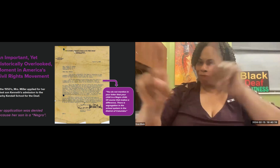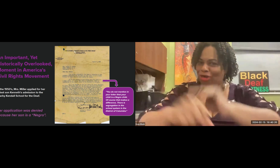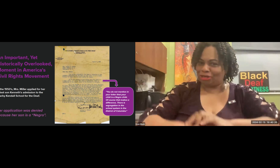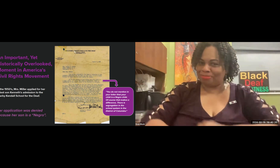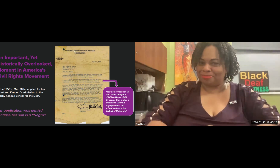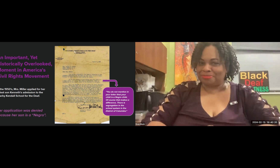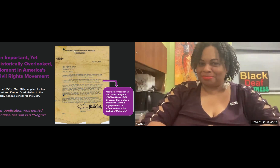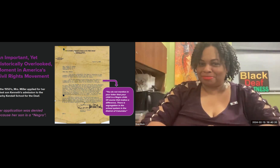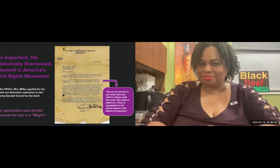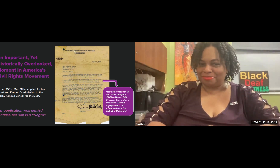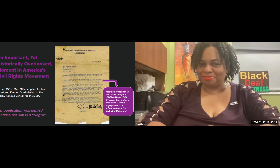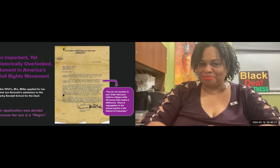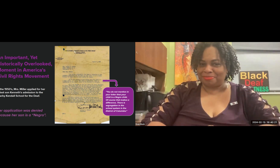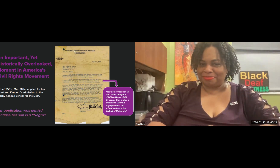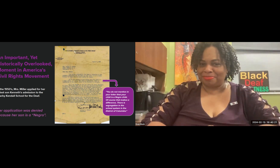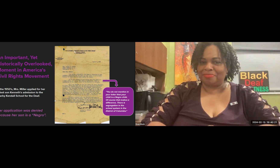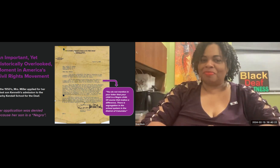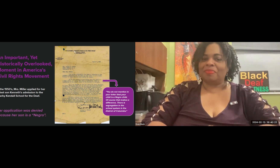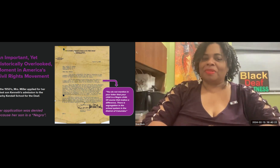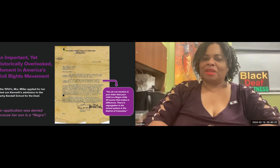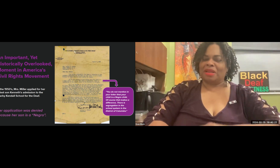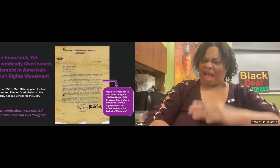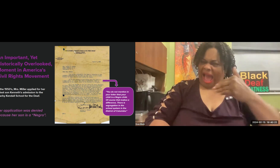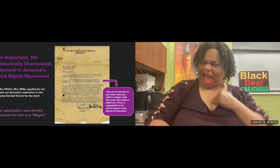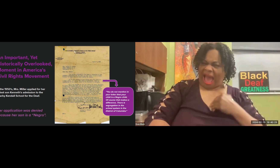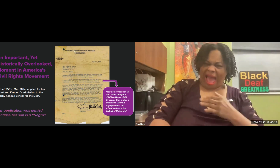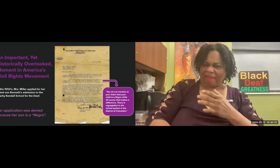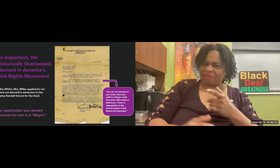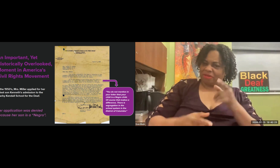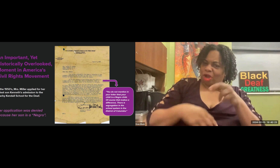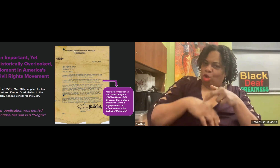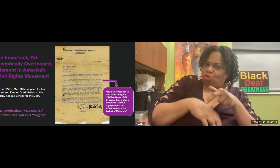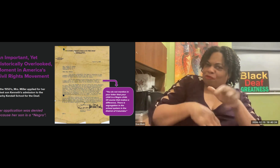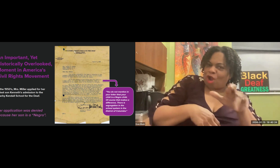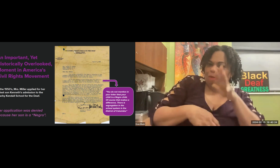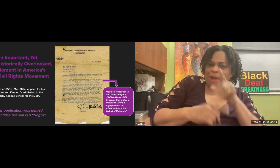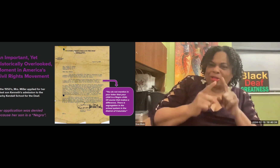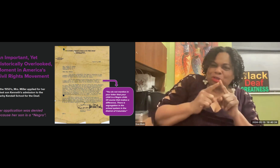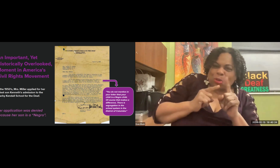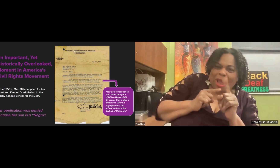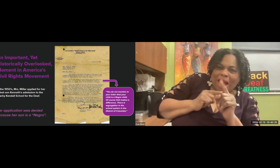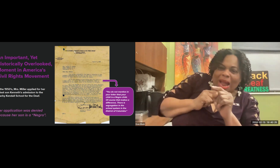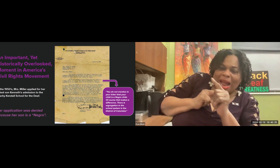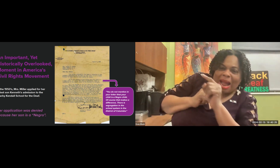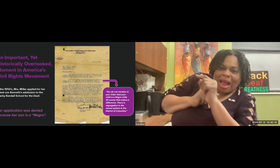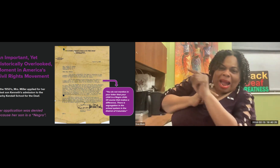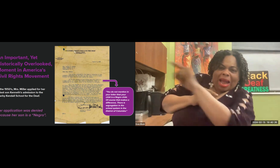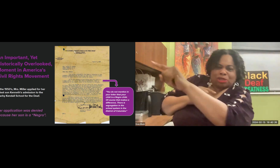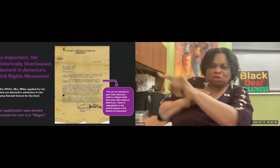letter. So as if that really made a difference.